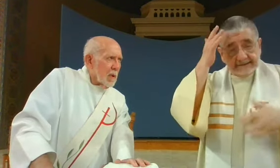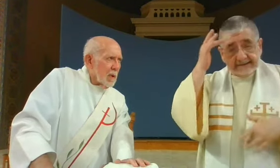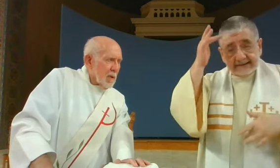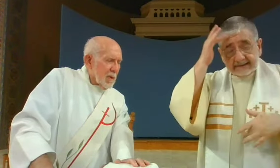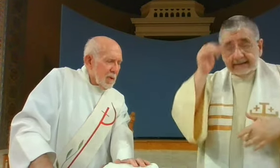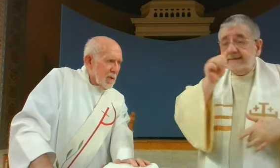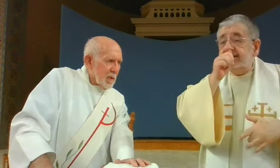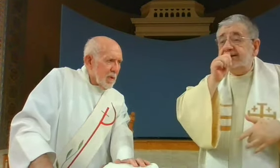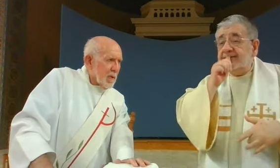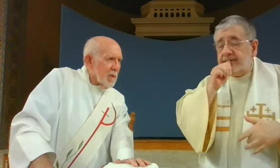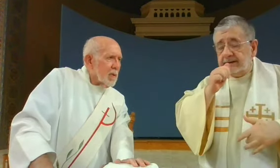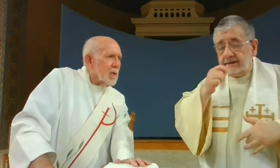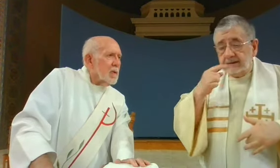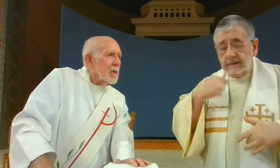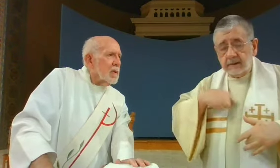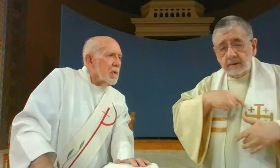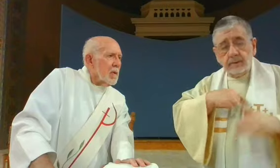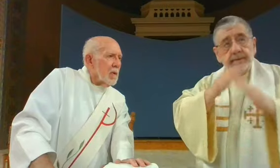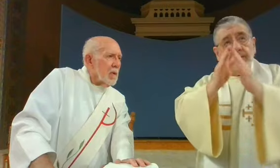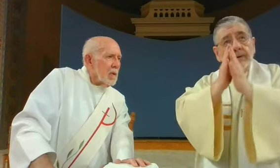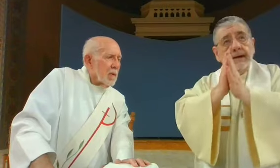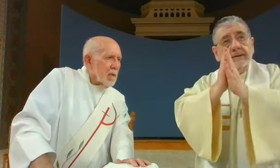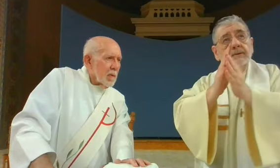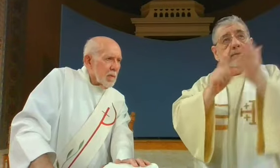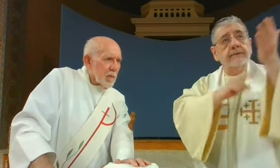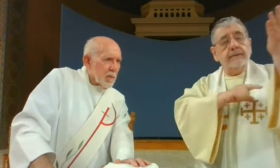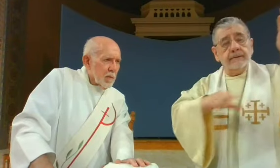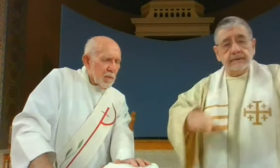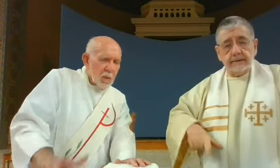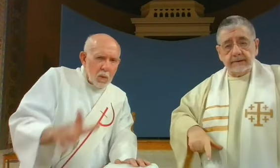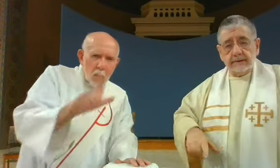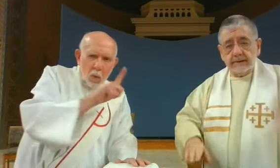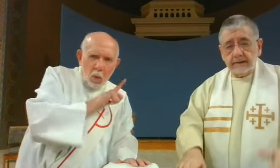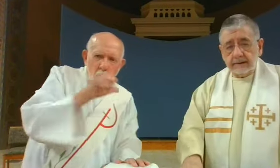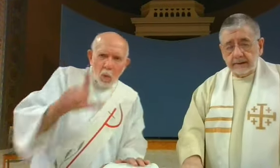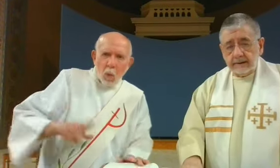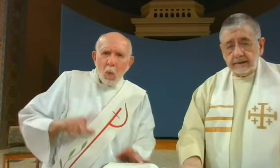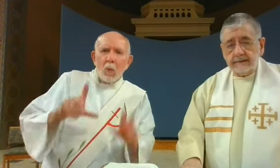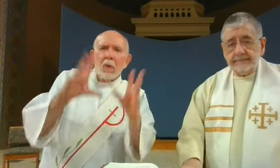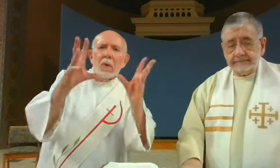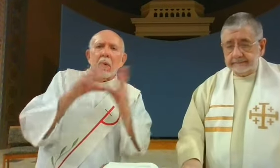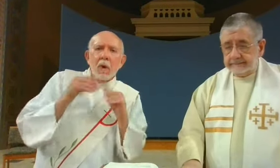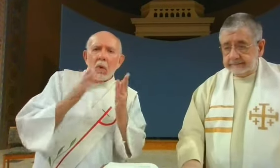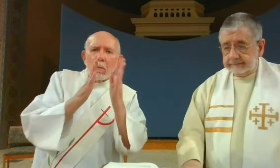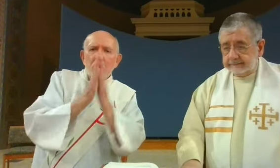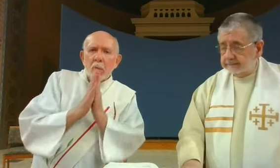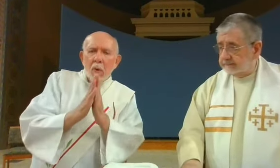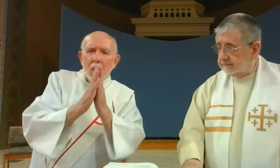May bless her and bless all of those that are sick and suffering. We pray to the Lord. Lord, receive our